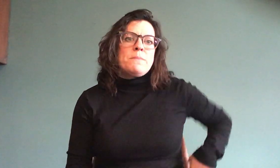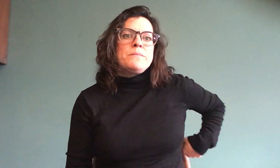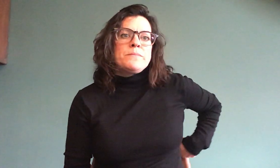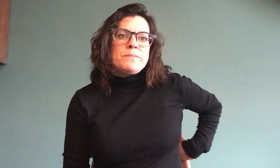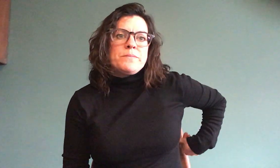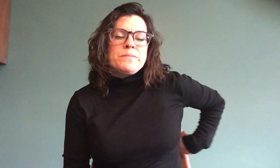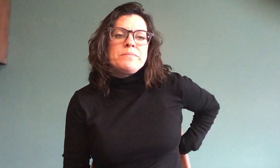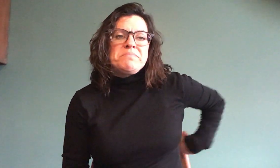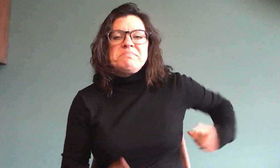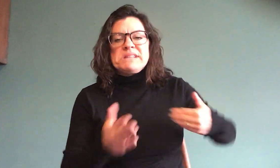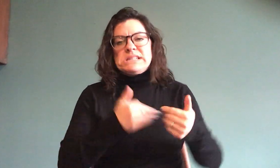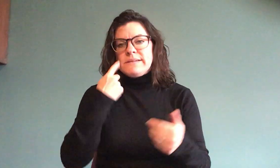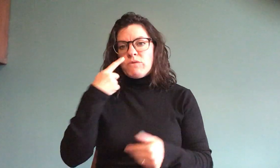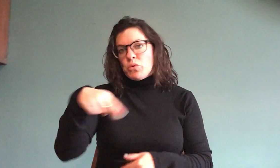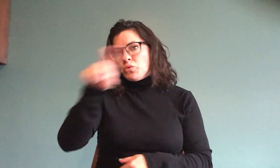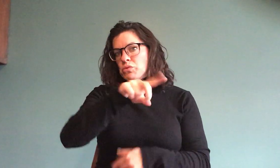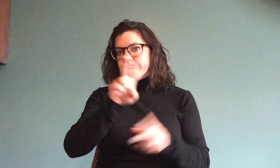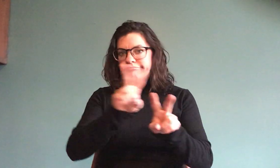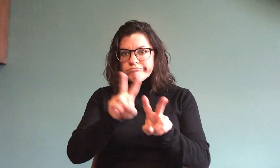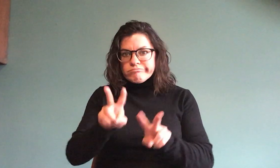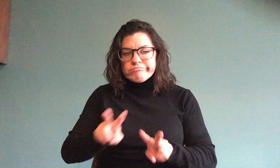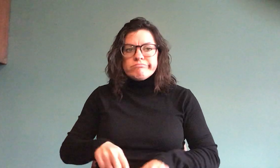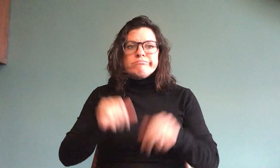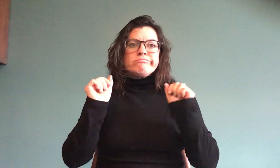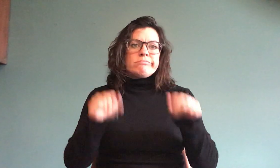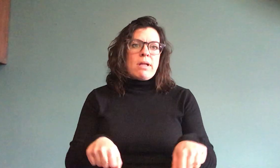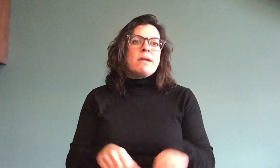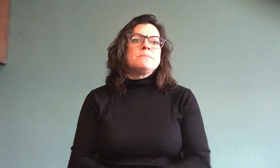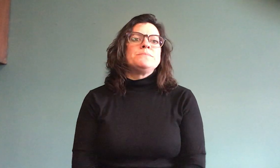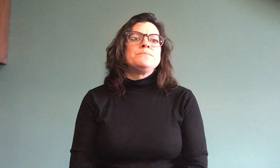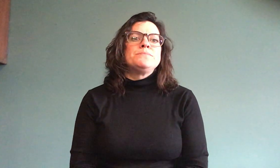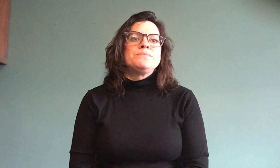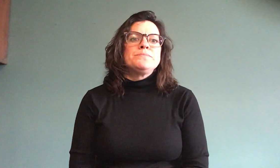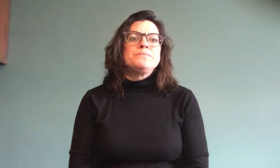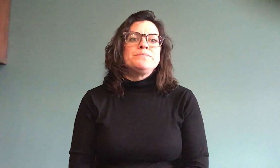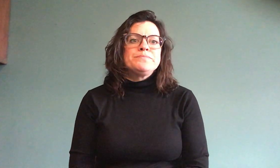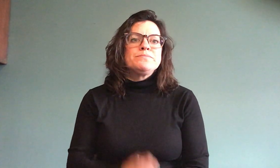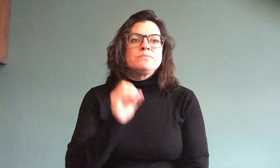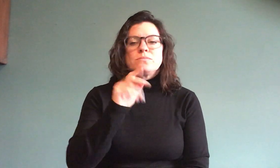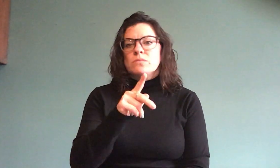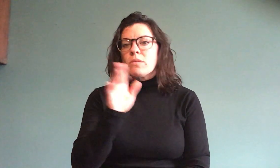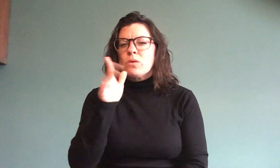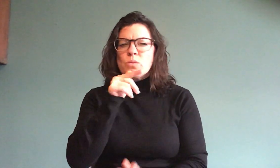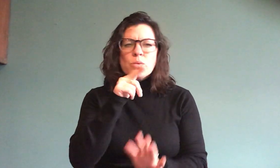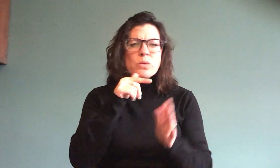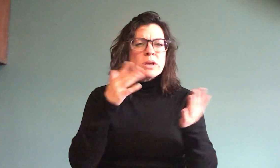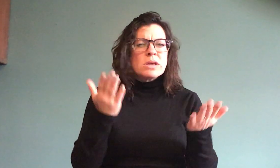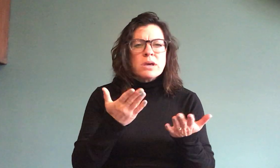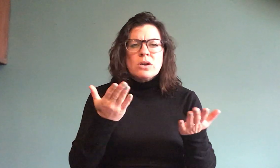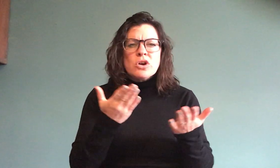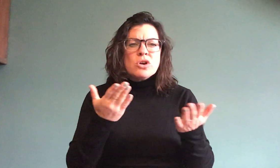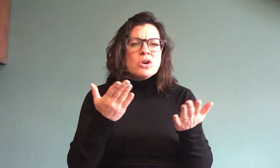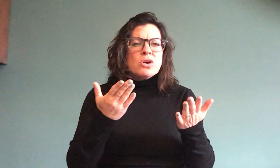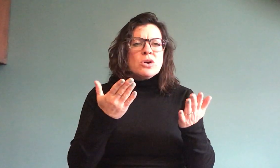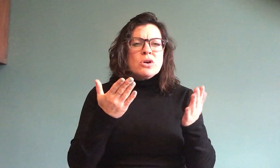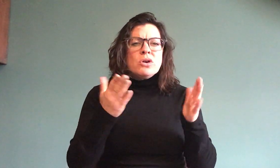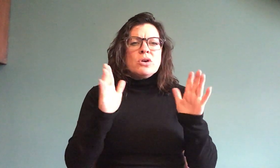here, and I'm going to go here. Okay, entire screen. Click this and click